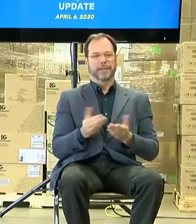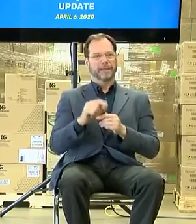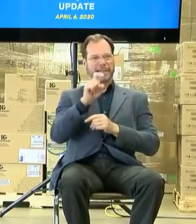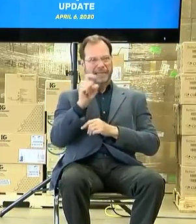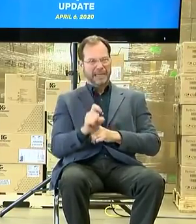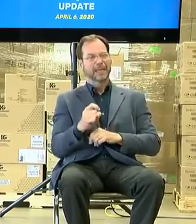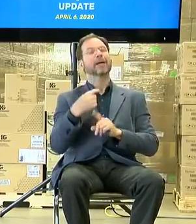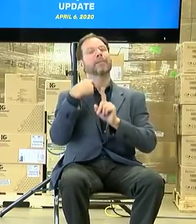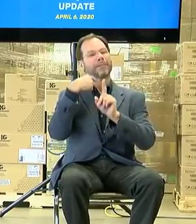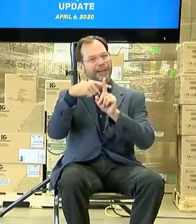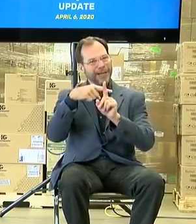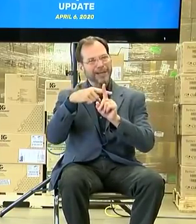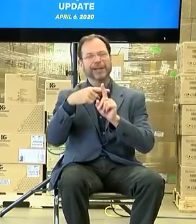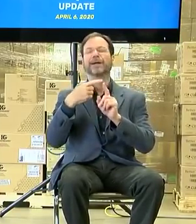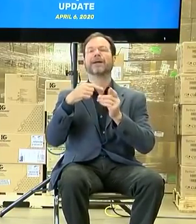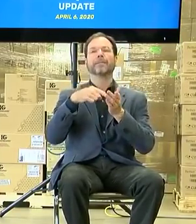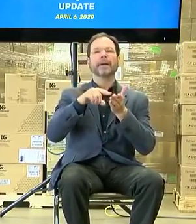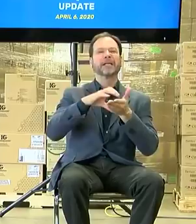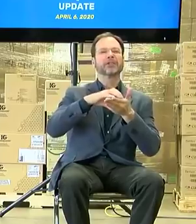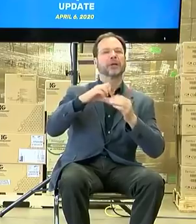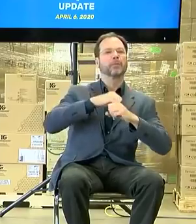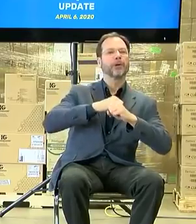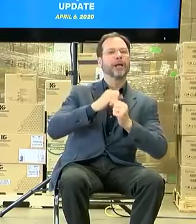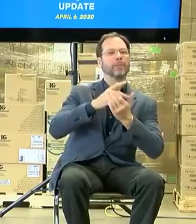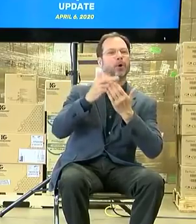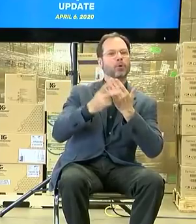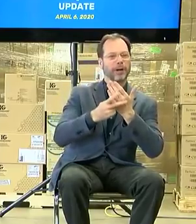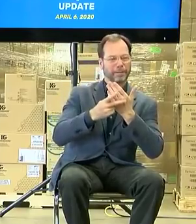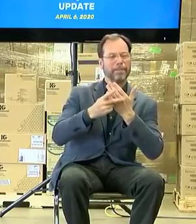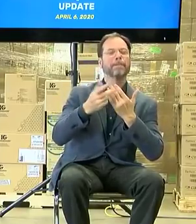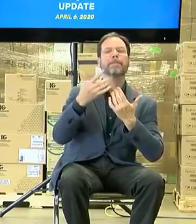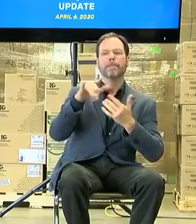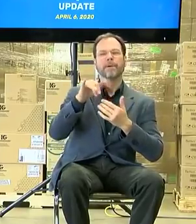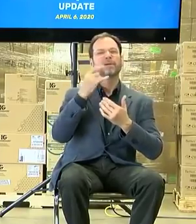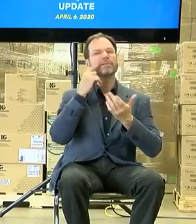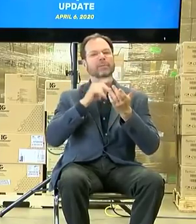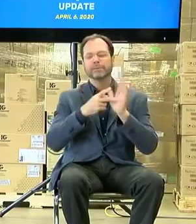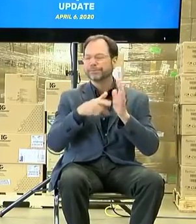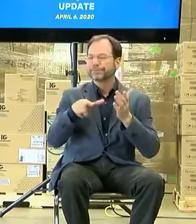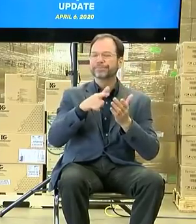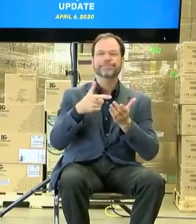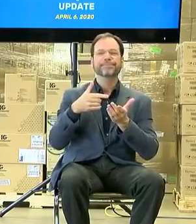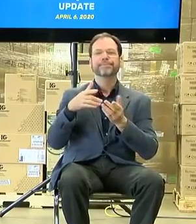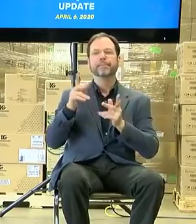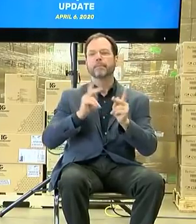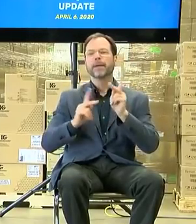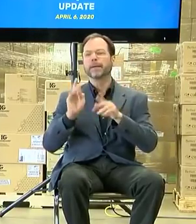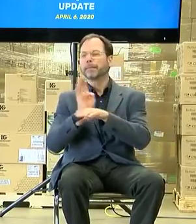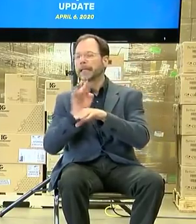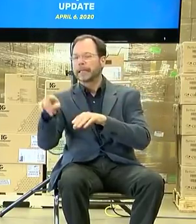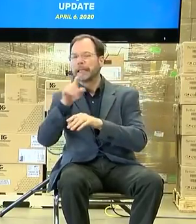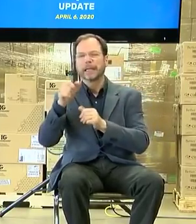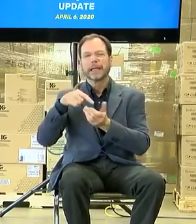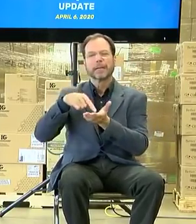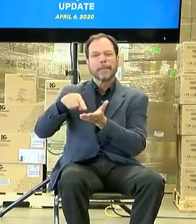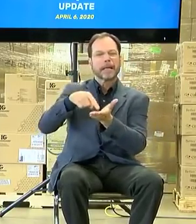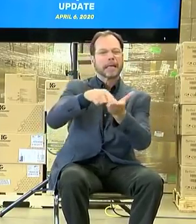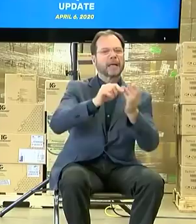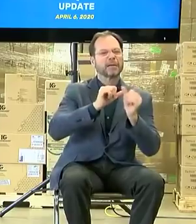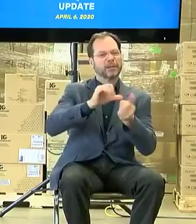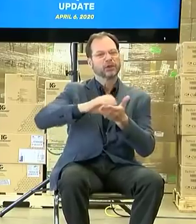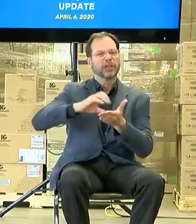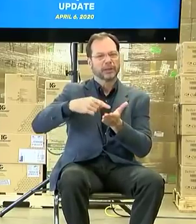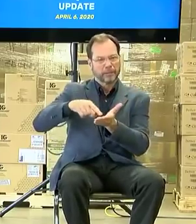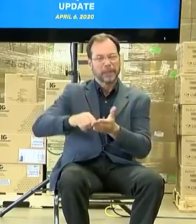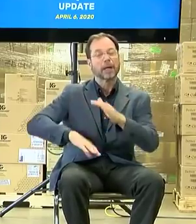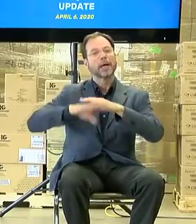as well as the Paycheck Protection Program that helps businesses maintain payroll through loans of up to $10